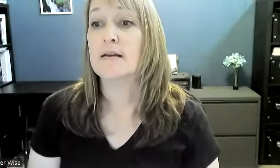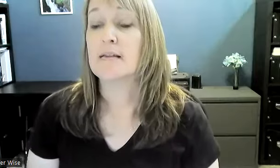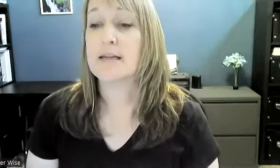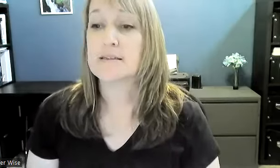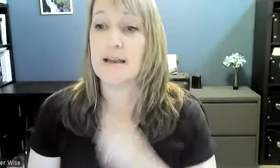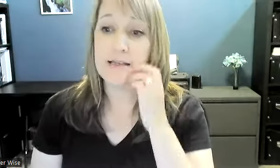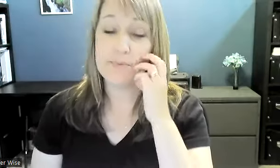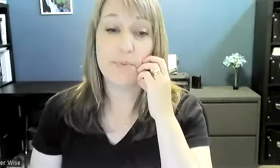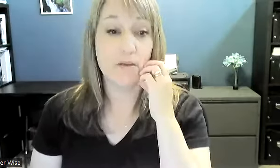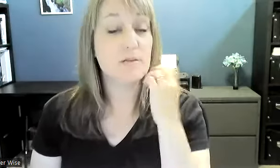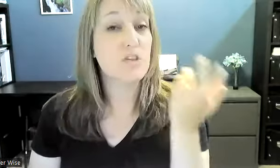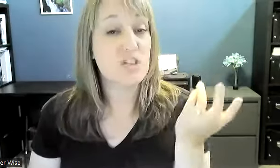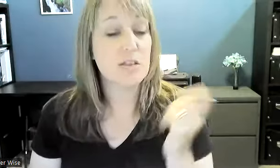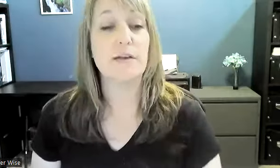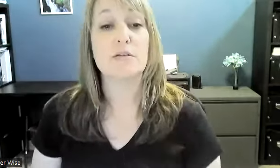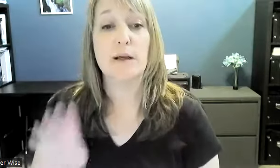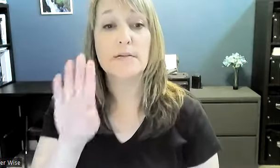The next sign is bills, which is just finger spelled.